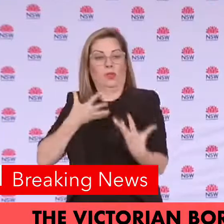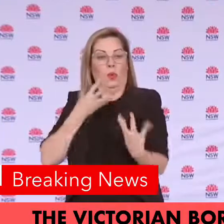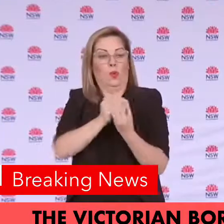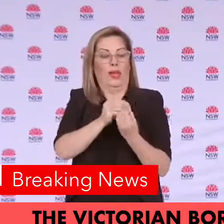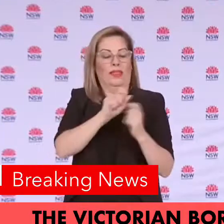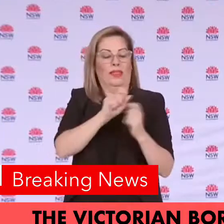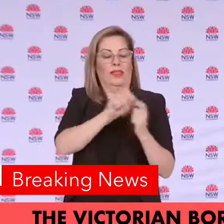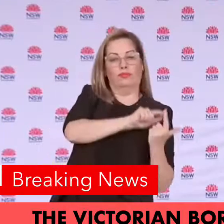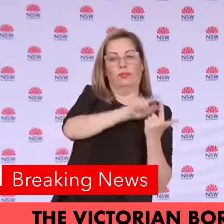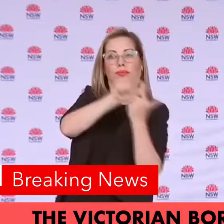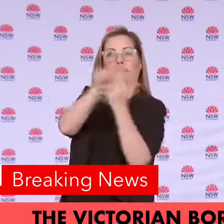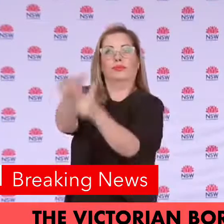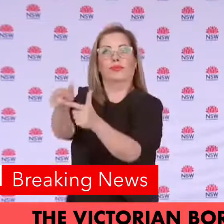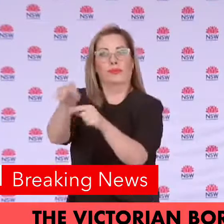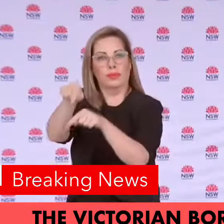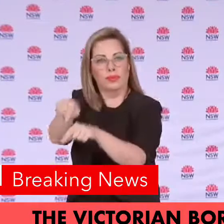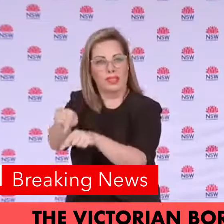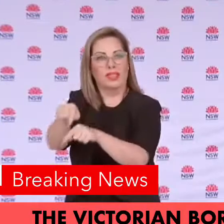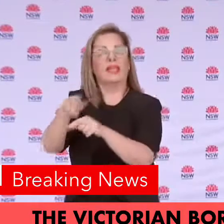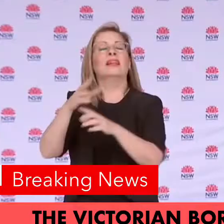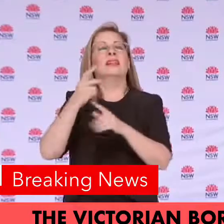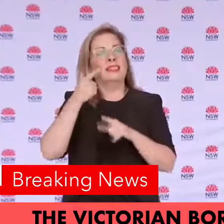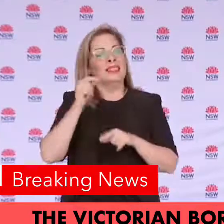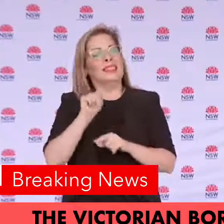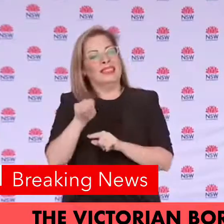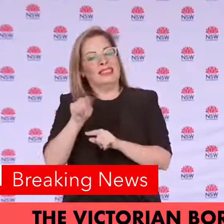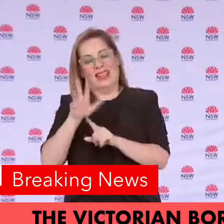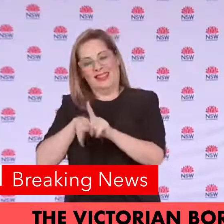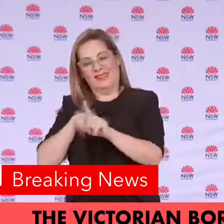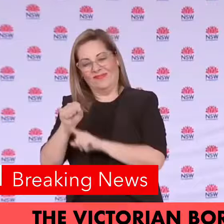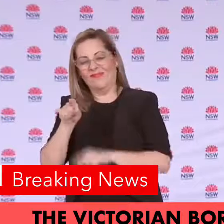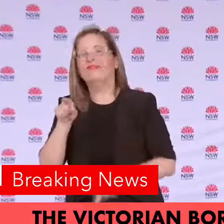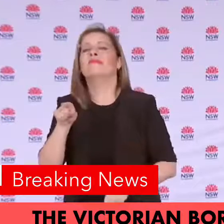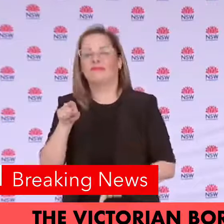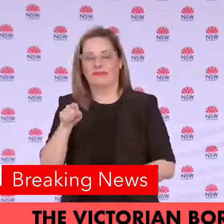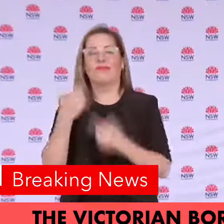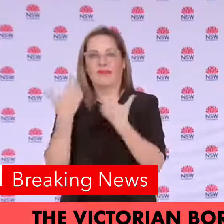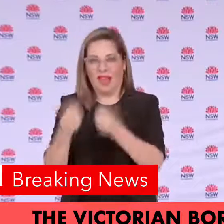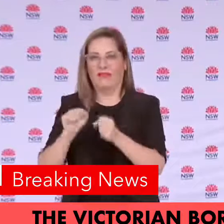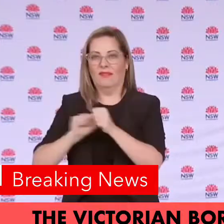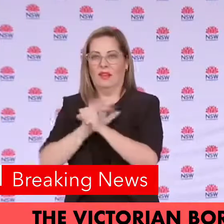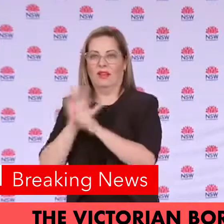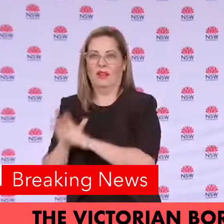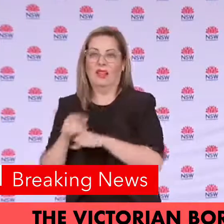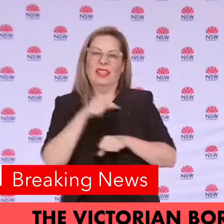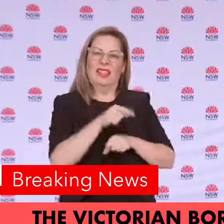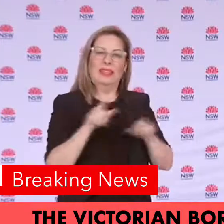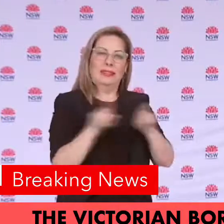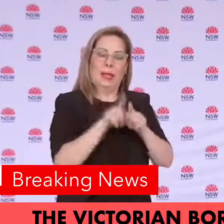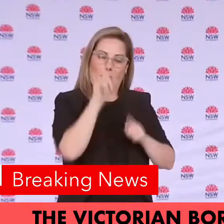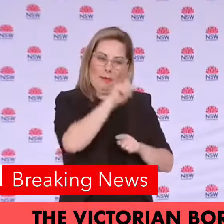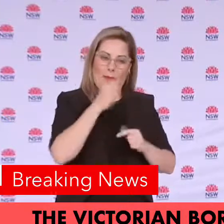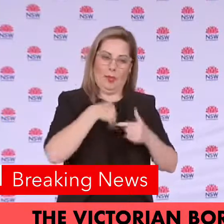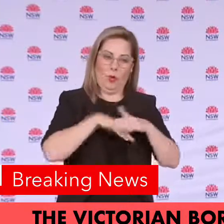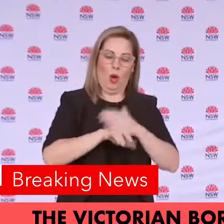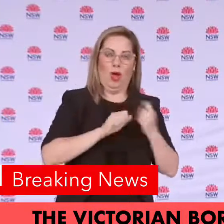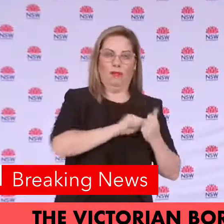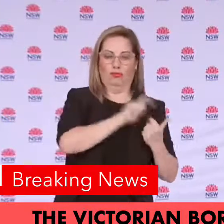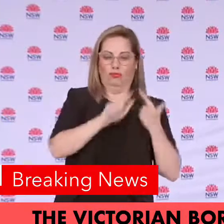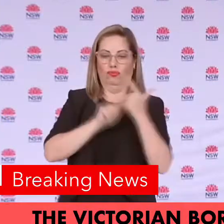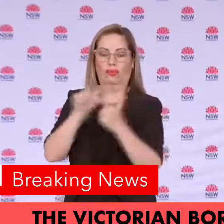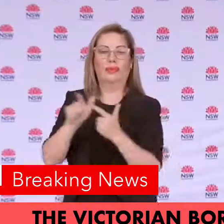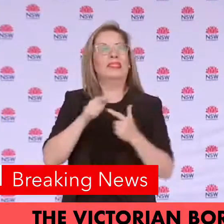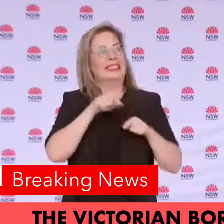identified that they also have transferred positive COVID cases. We are obviously doing urgent genome